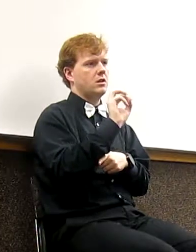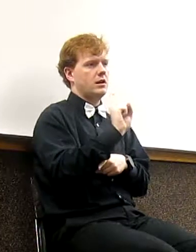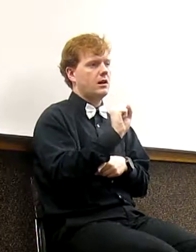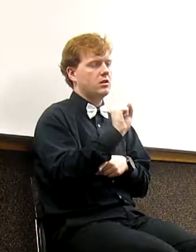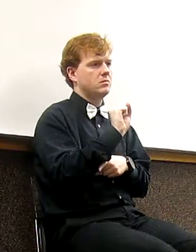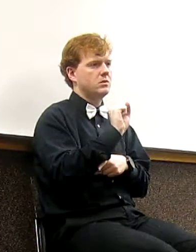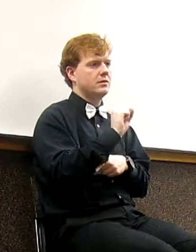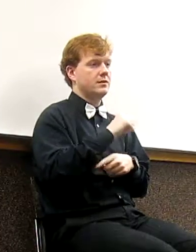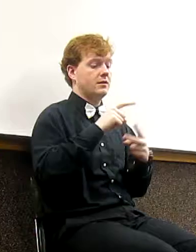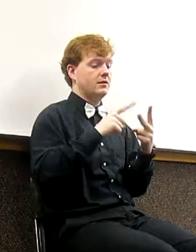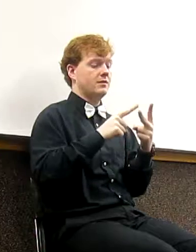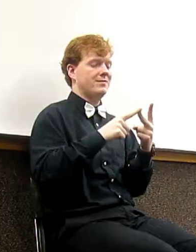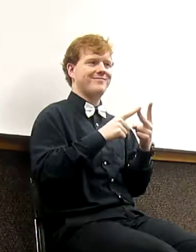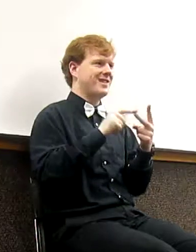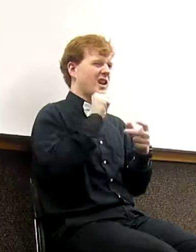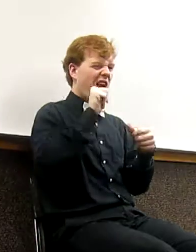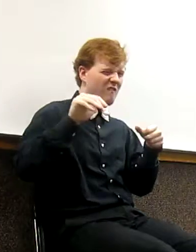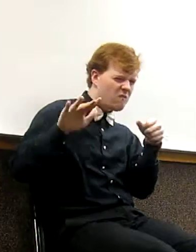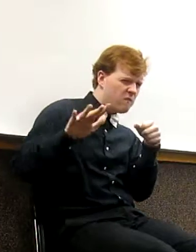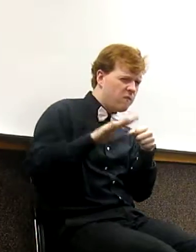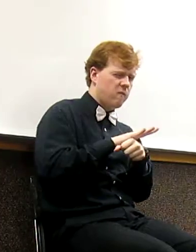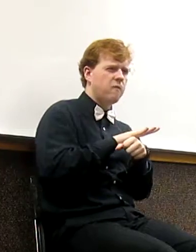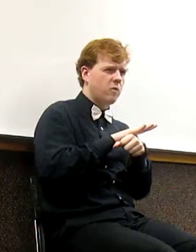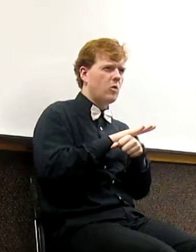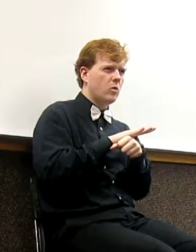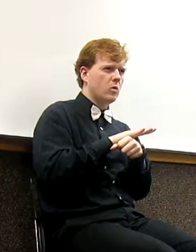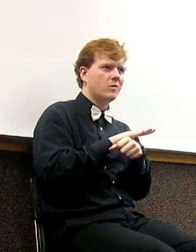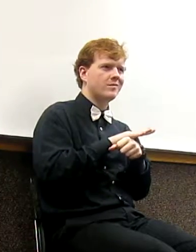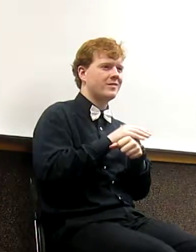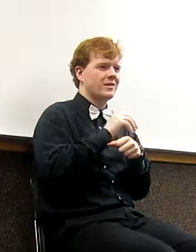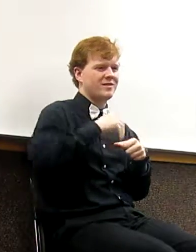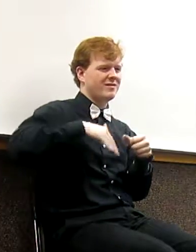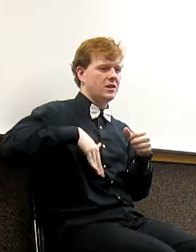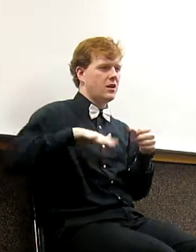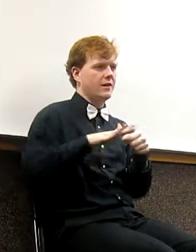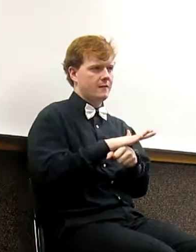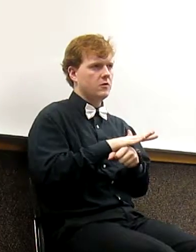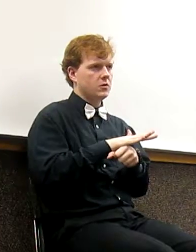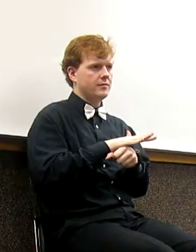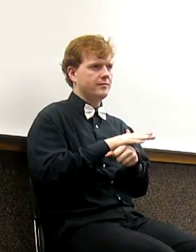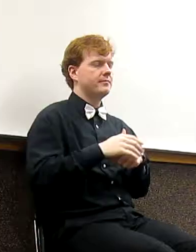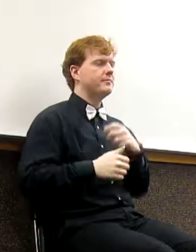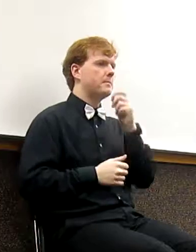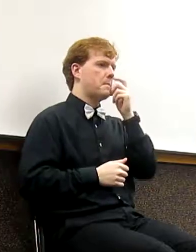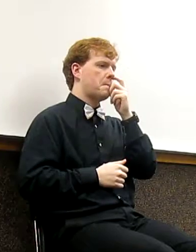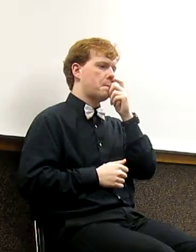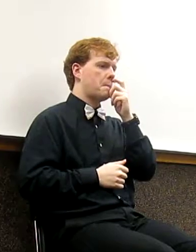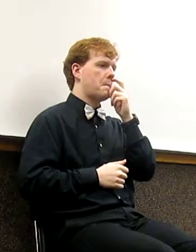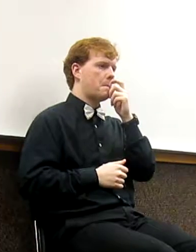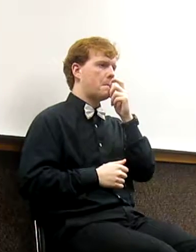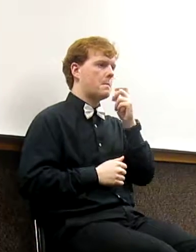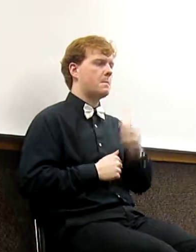quite saturated with hydrogen atoms. It's unsaturated, all right? That's what it's talking about, hydrogen atoms when saturated and